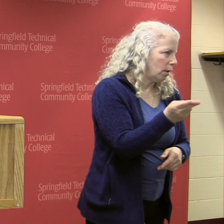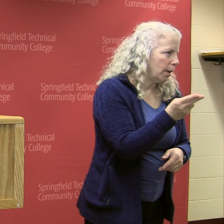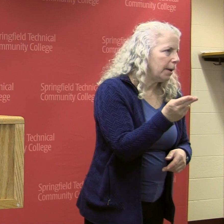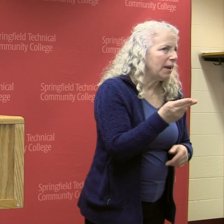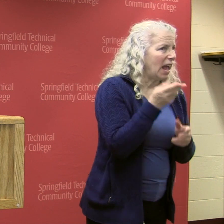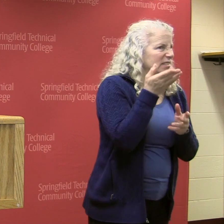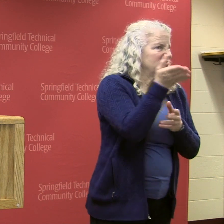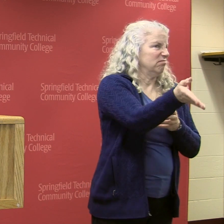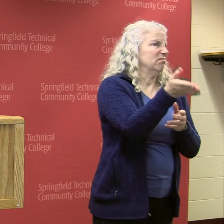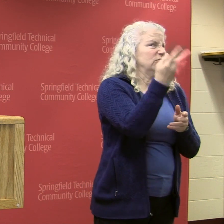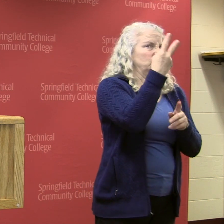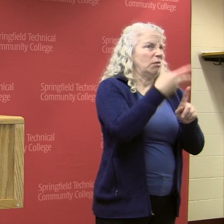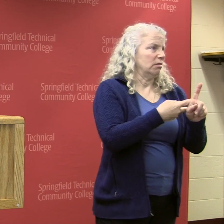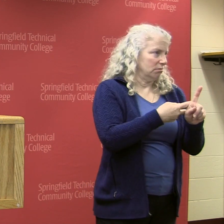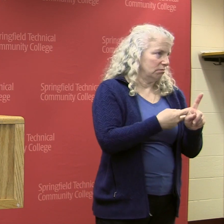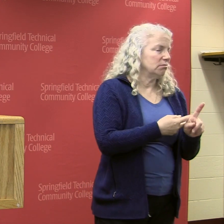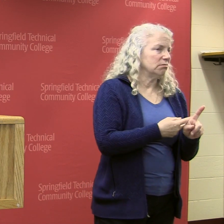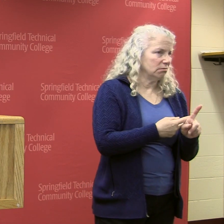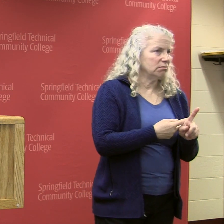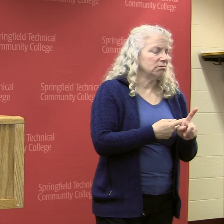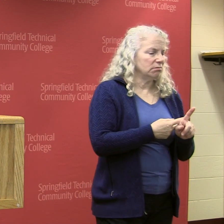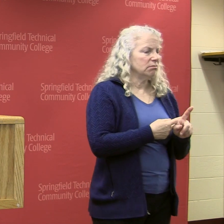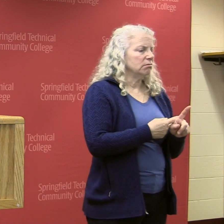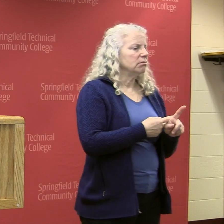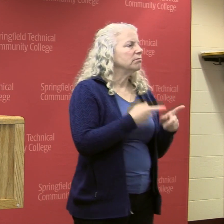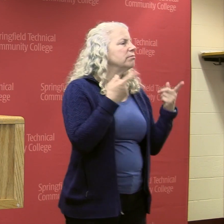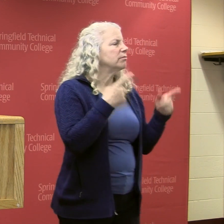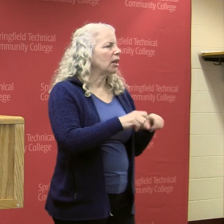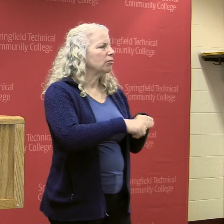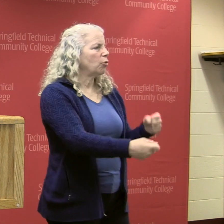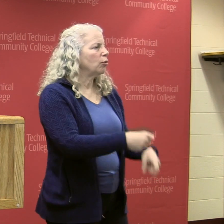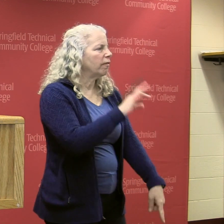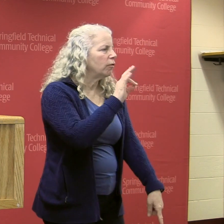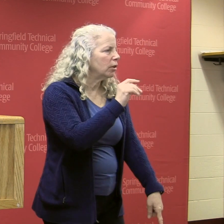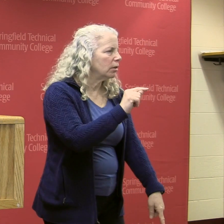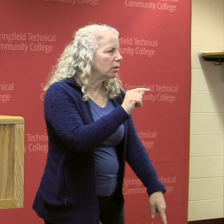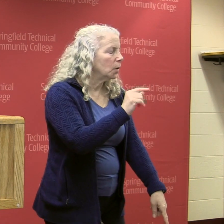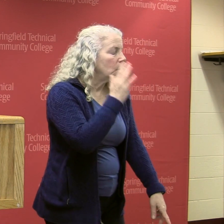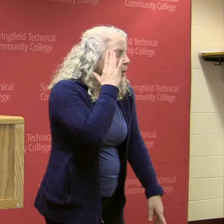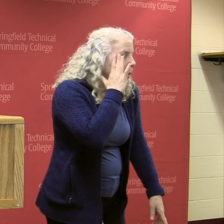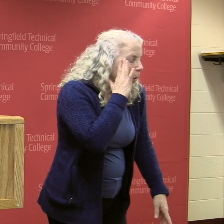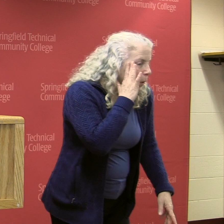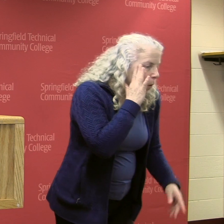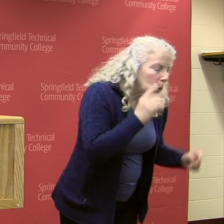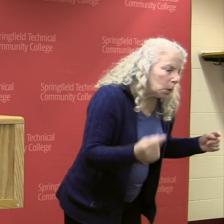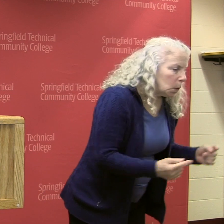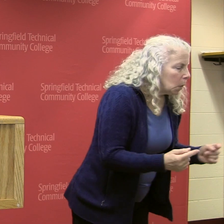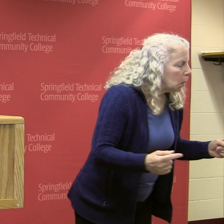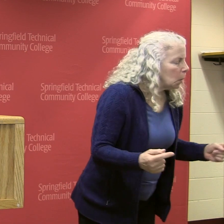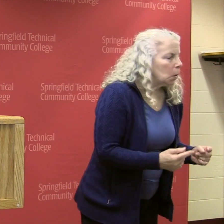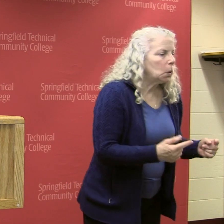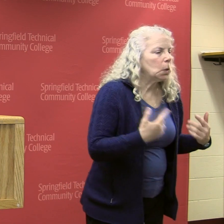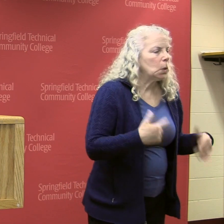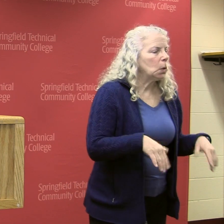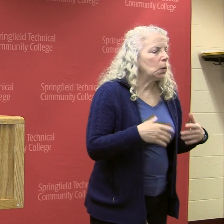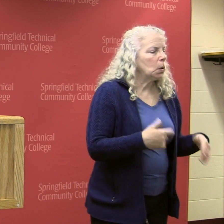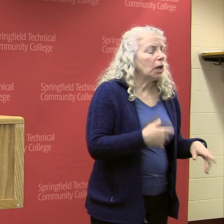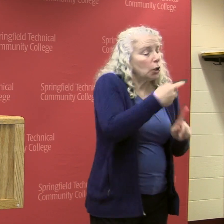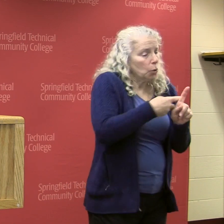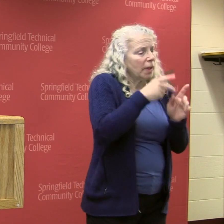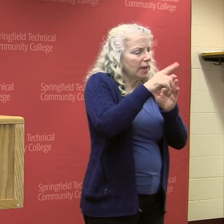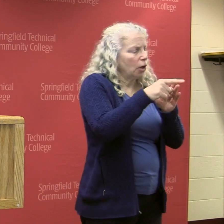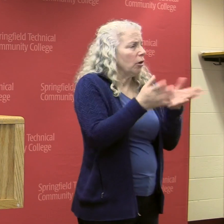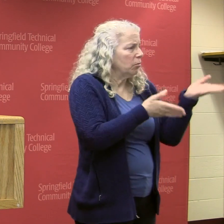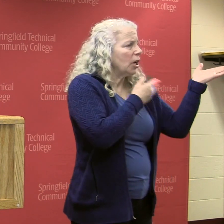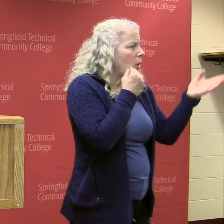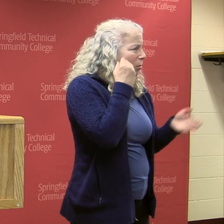couple months there. While I was there, I fractured my foot. The pain was sharp. In a couple months, I went home. It